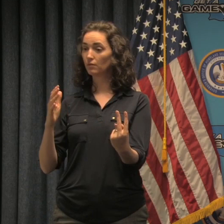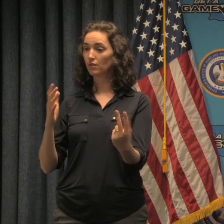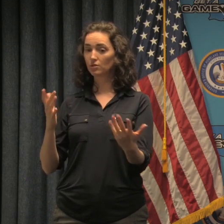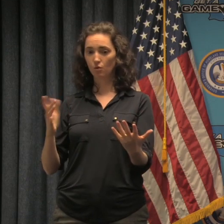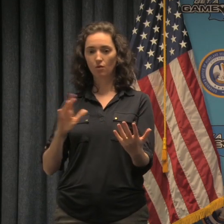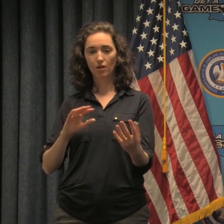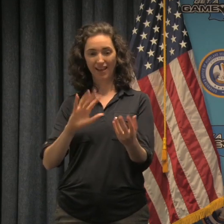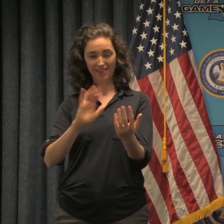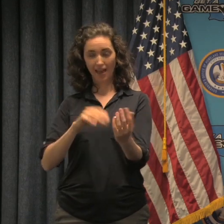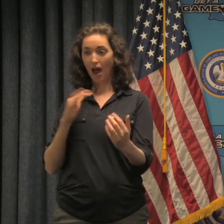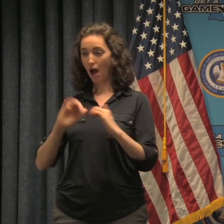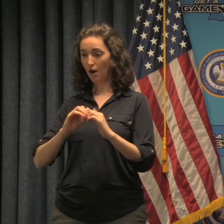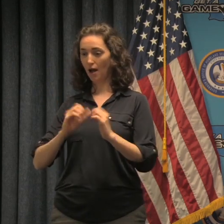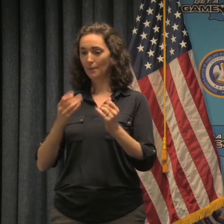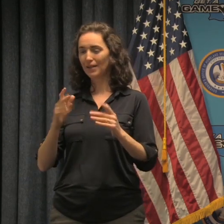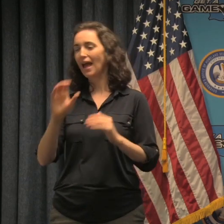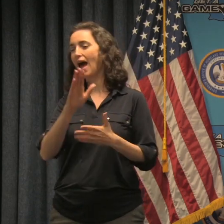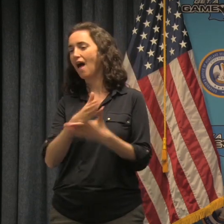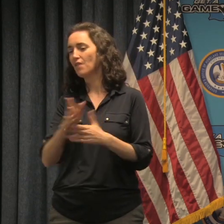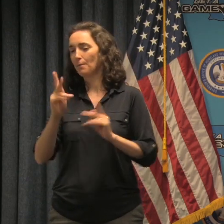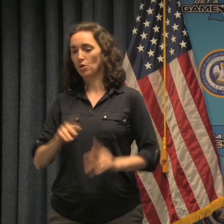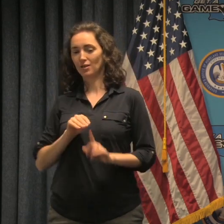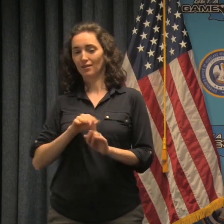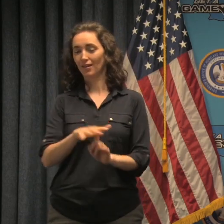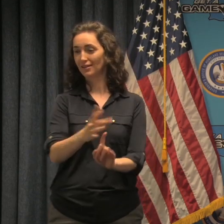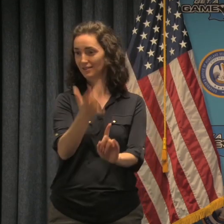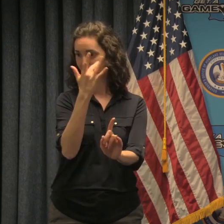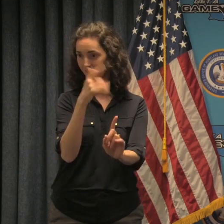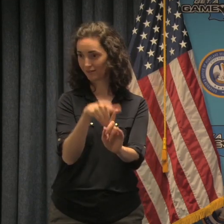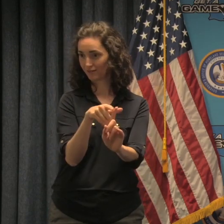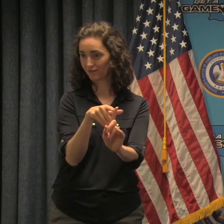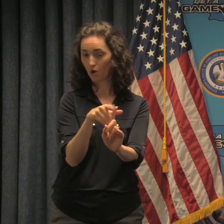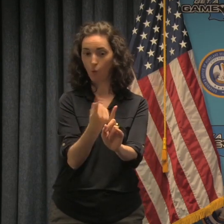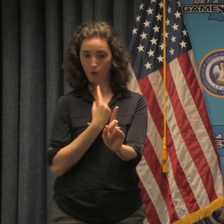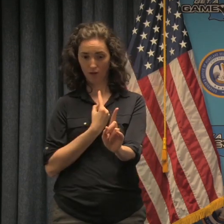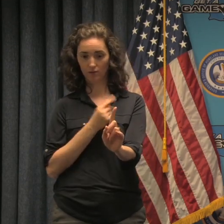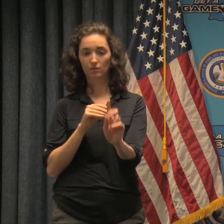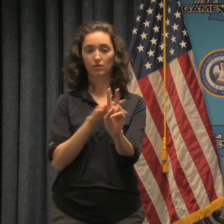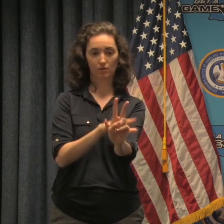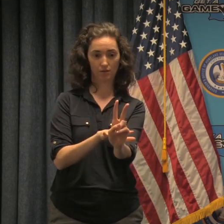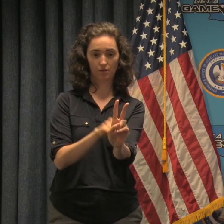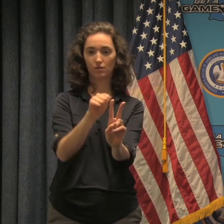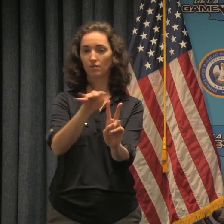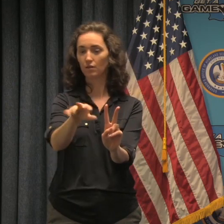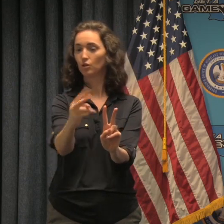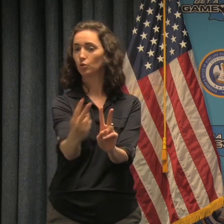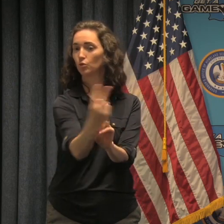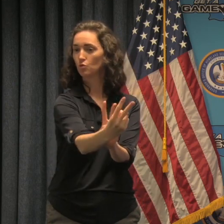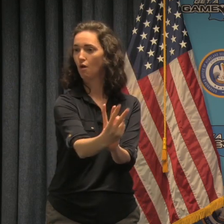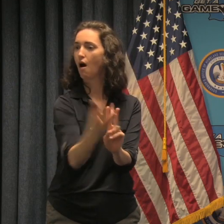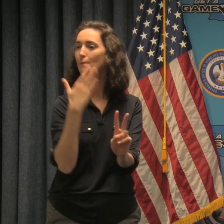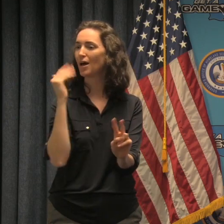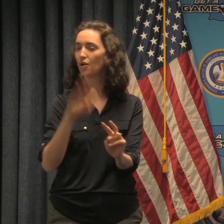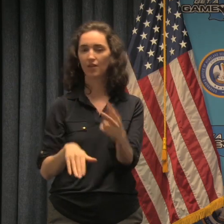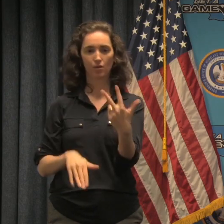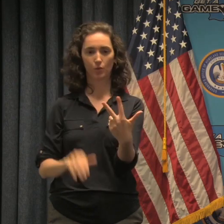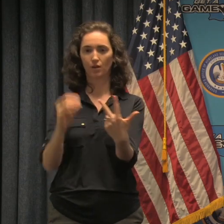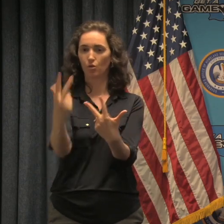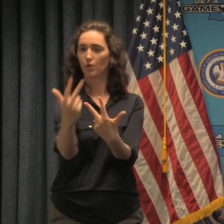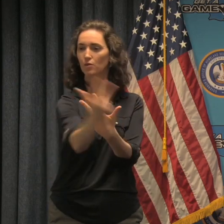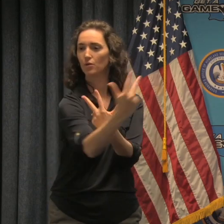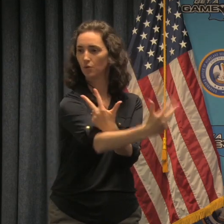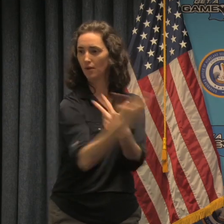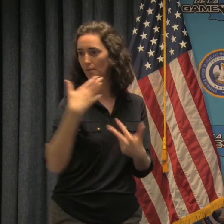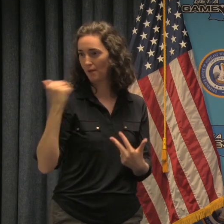are. And I guess the thing that I've been trying to communicate consistently is that